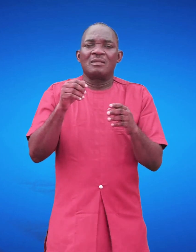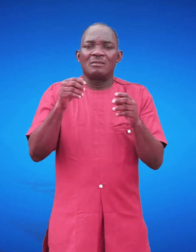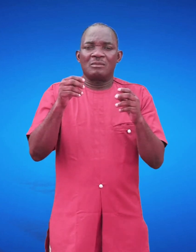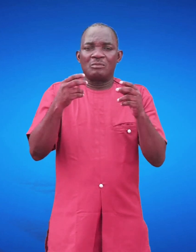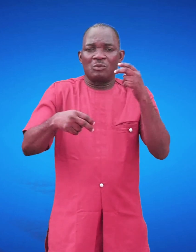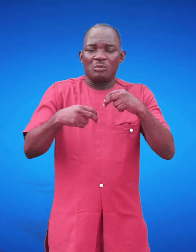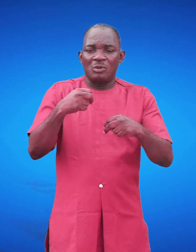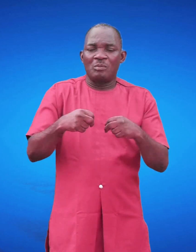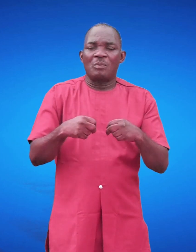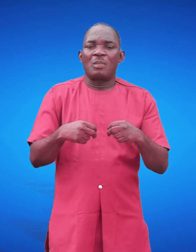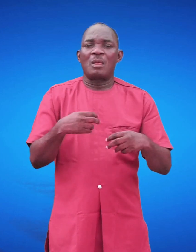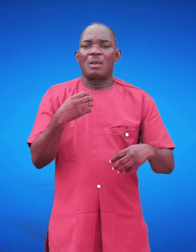Management Manual.